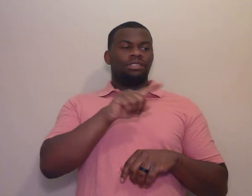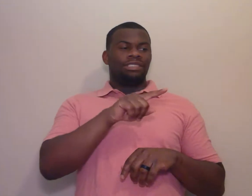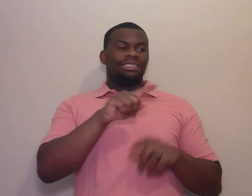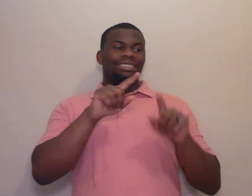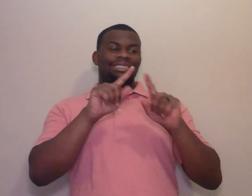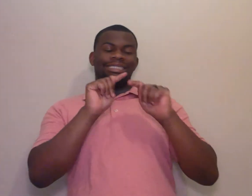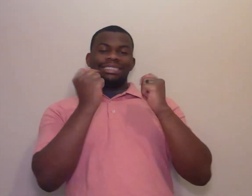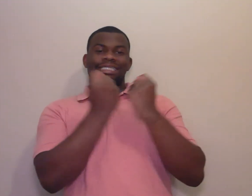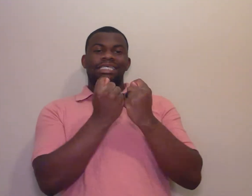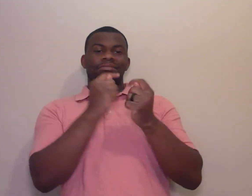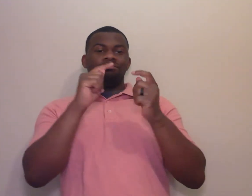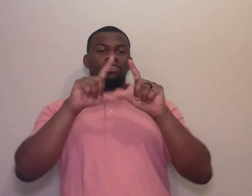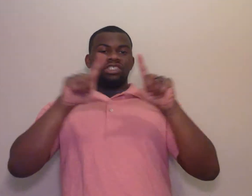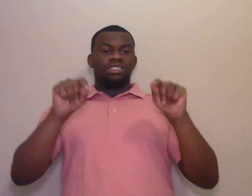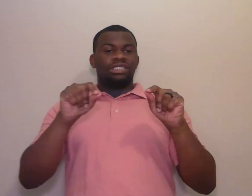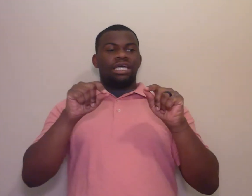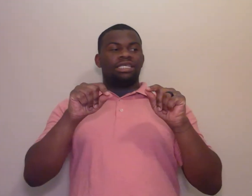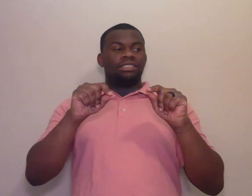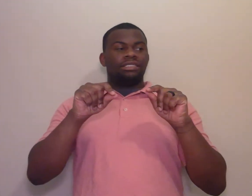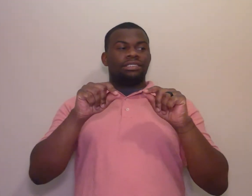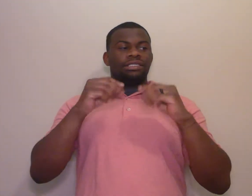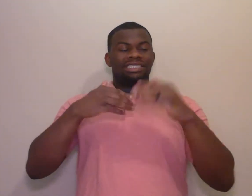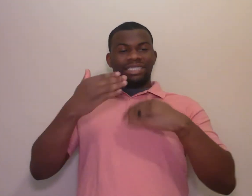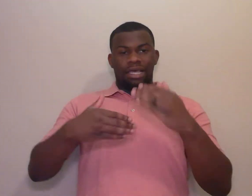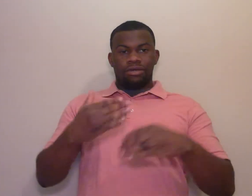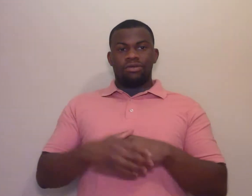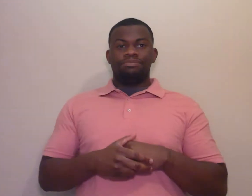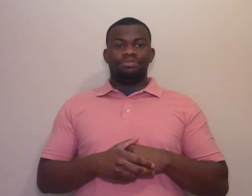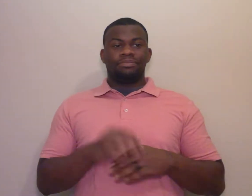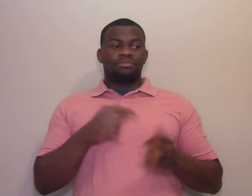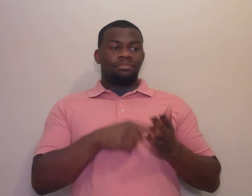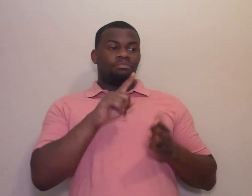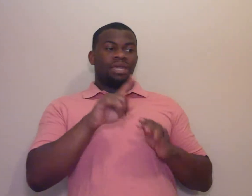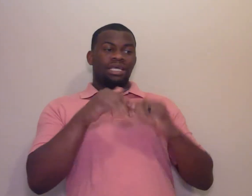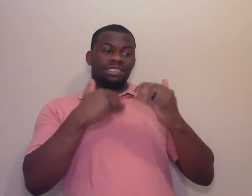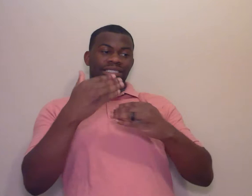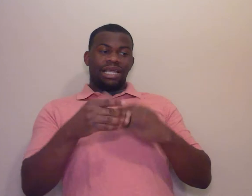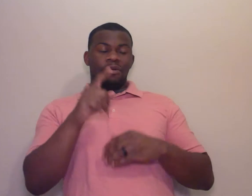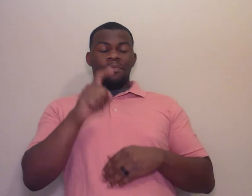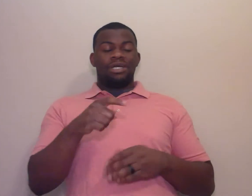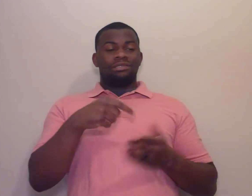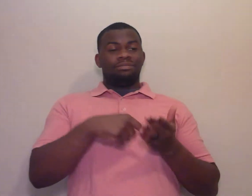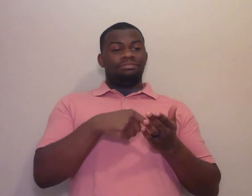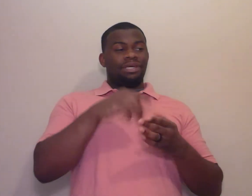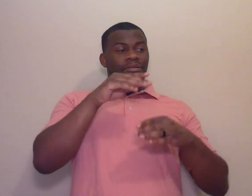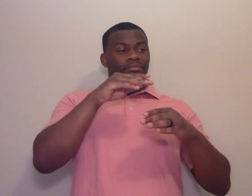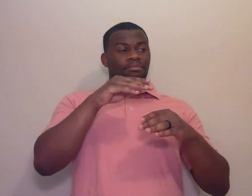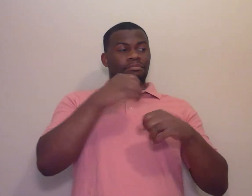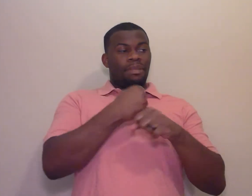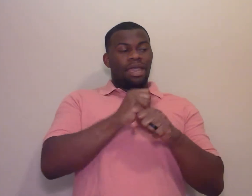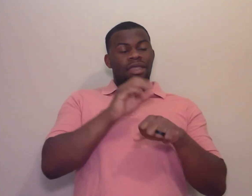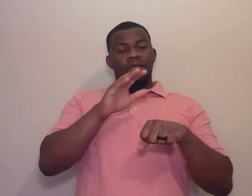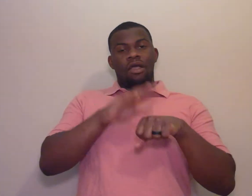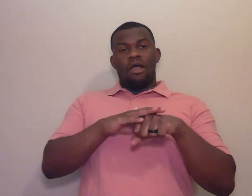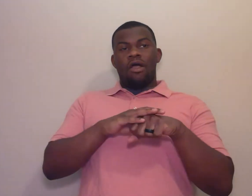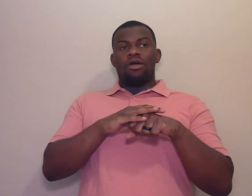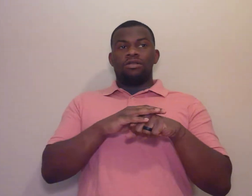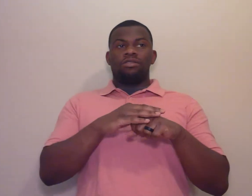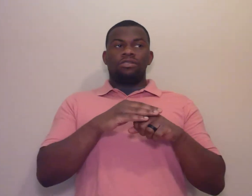deferred pay. Pay cycle selection must be made upon initial hire or once yearly during a designated time